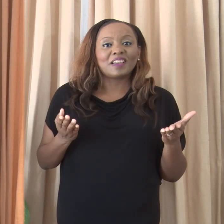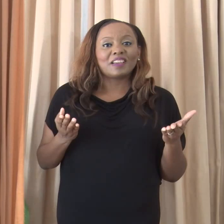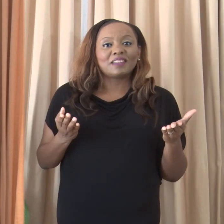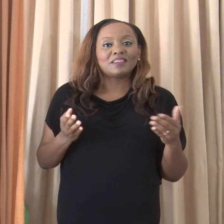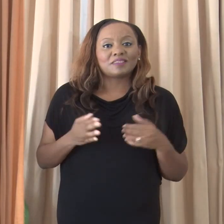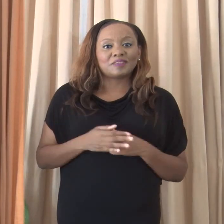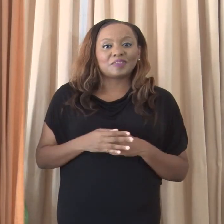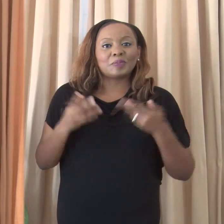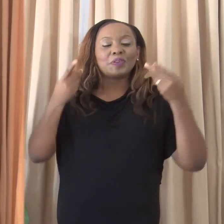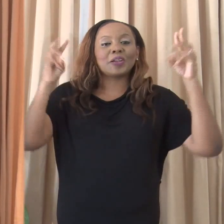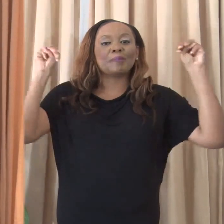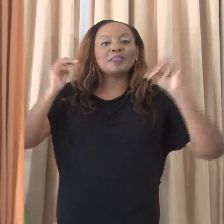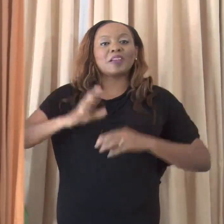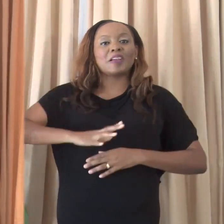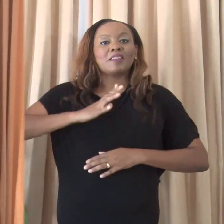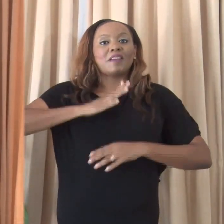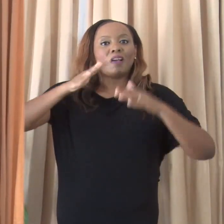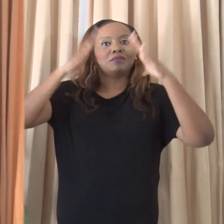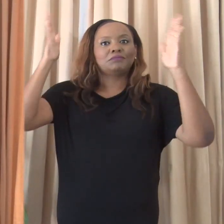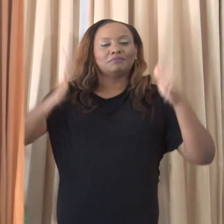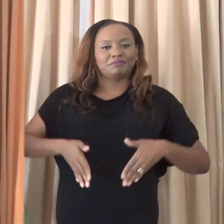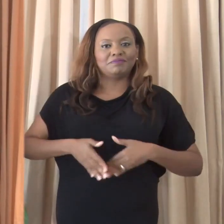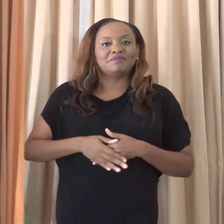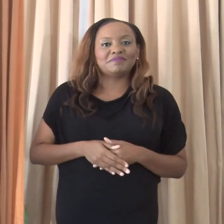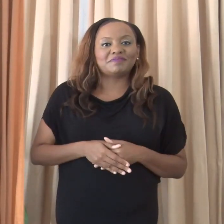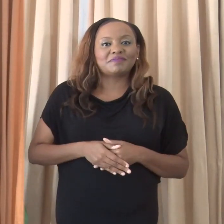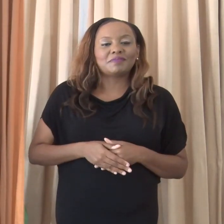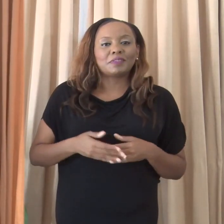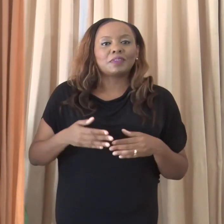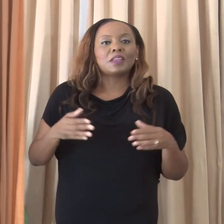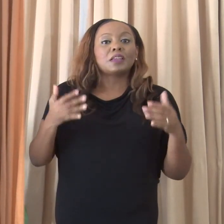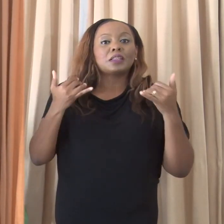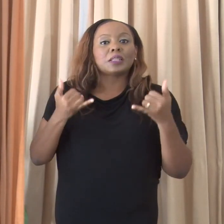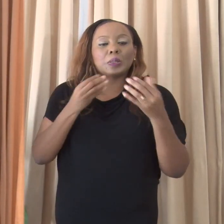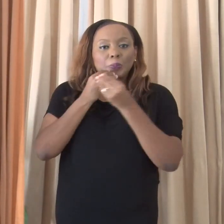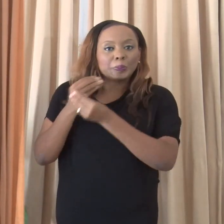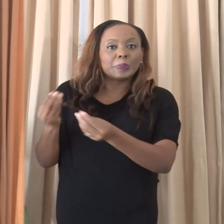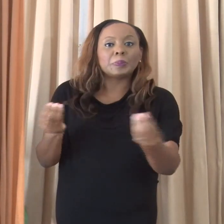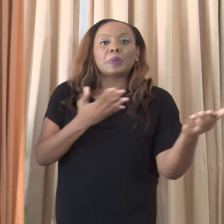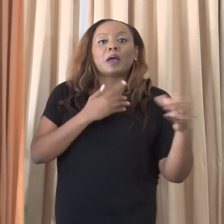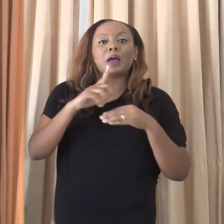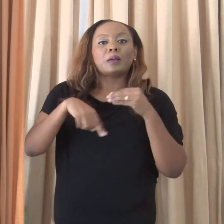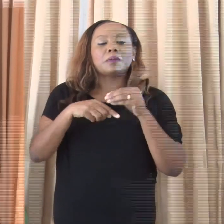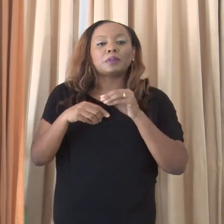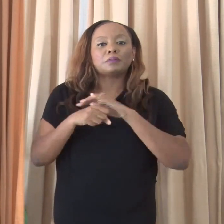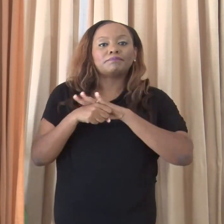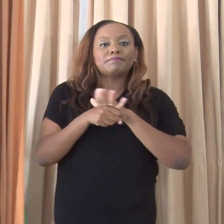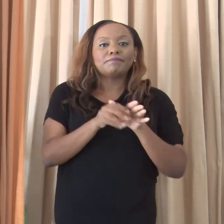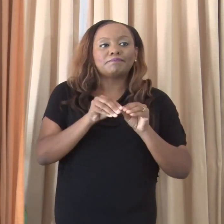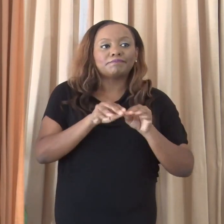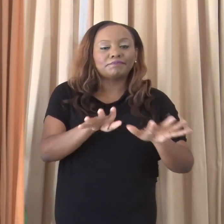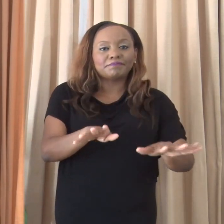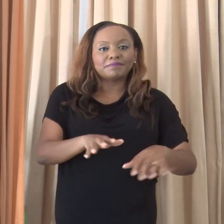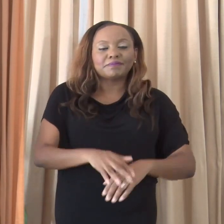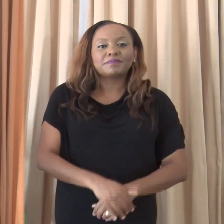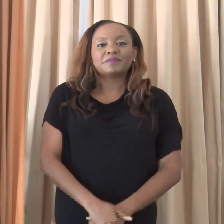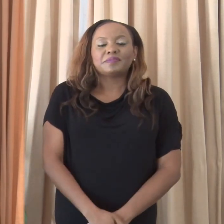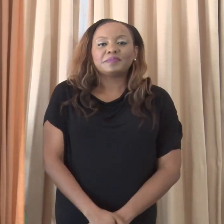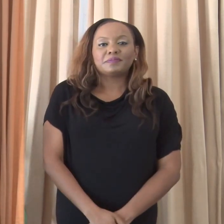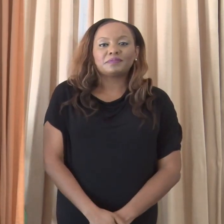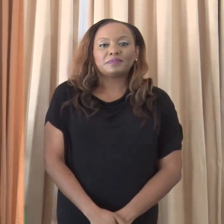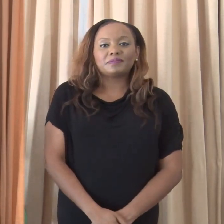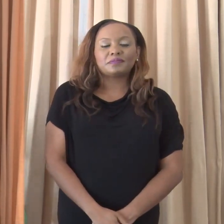the nation on some of the developments with regard to the COVID-19.